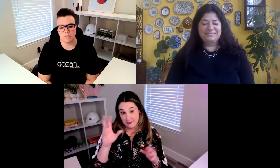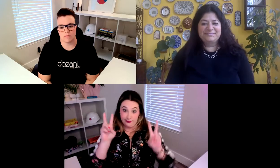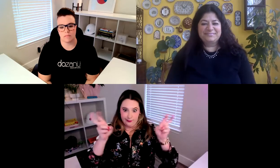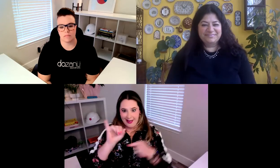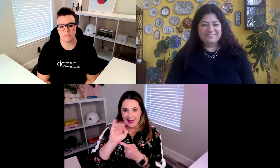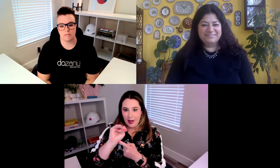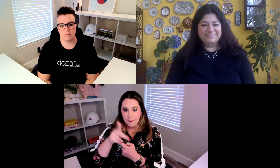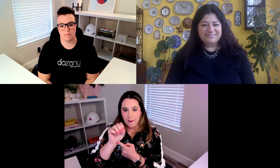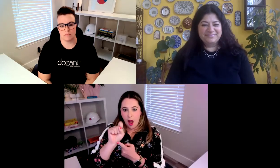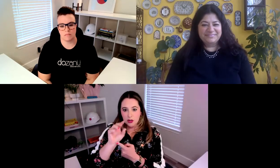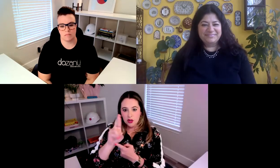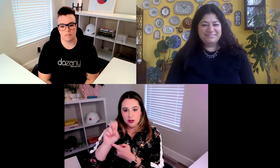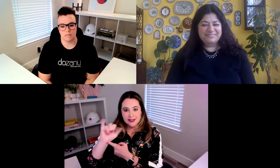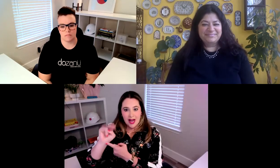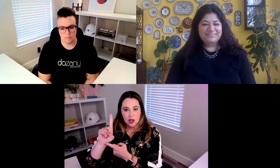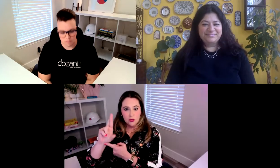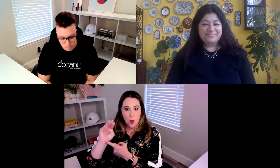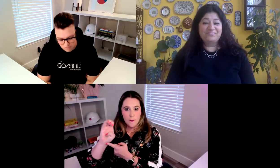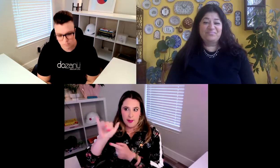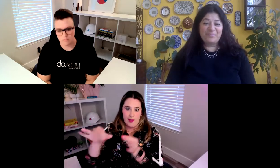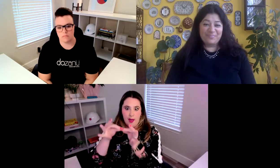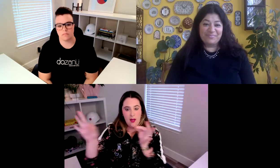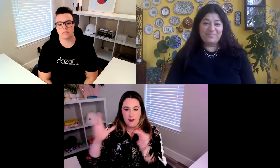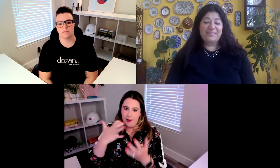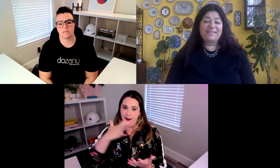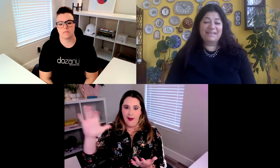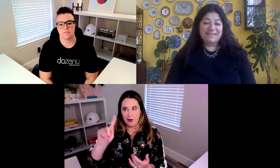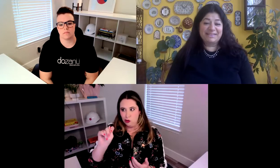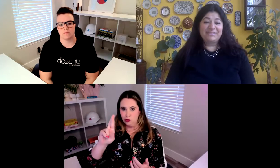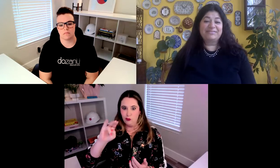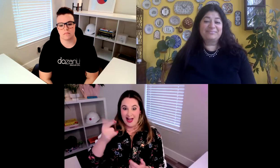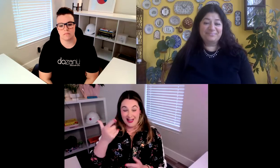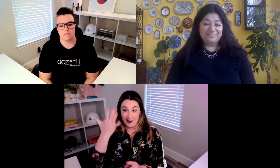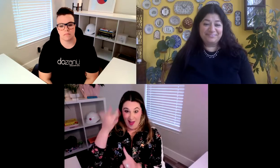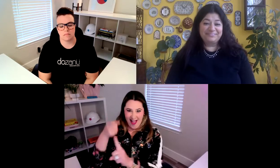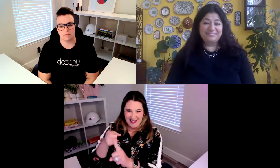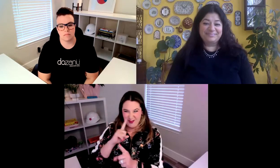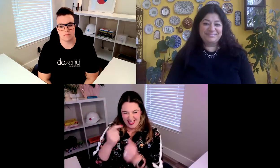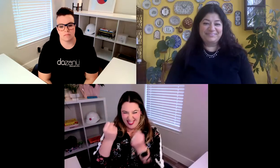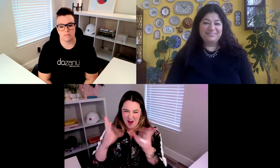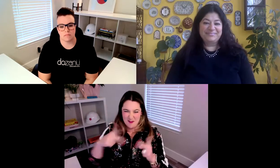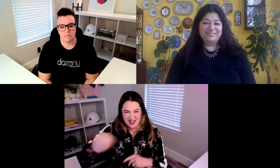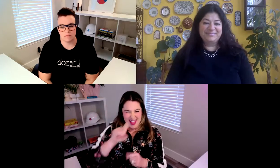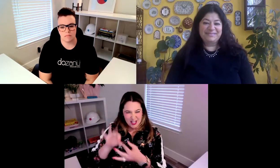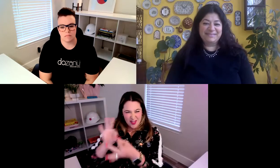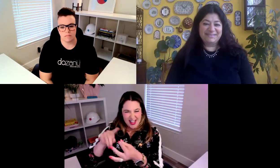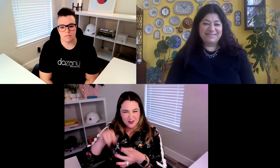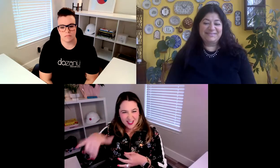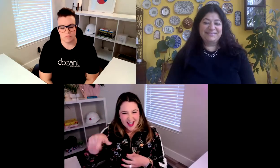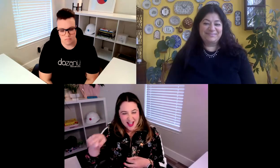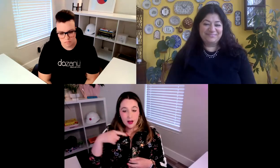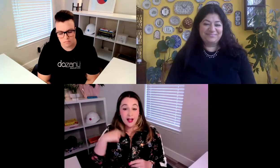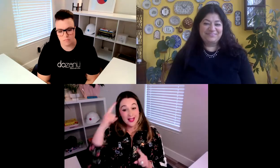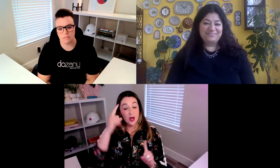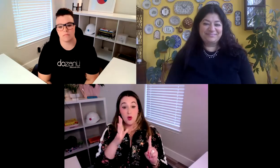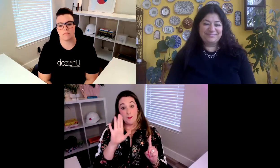same, I don't know what I'm going to say, the same imposter syndrome will come up. You know, that's really a hot term right now. It's kind of trending because